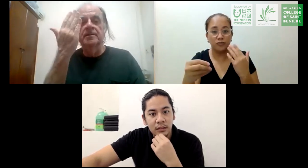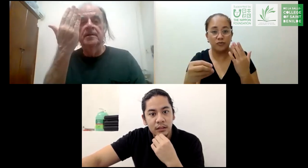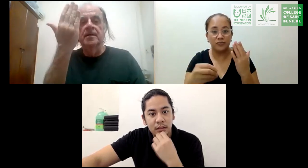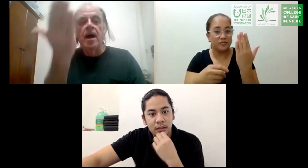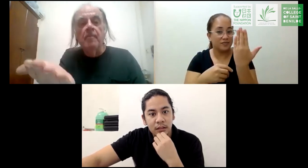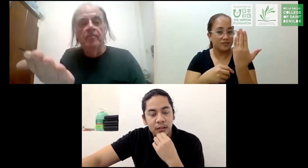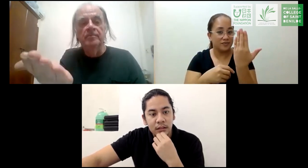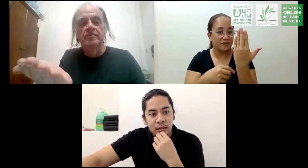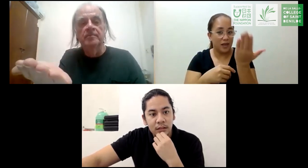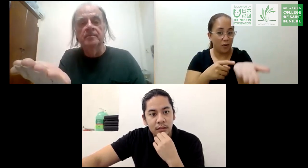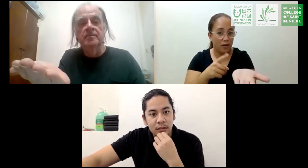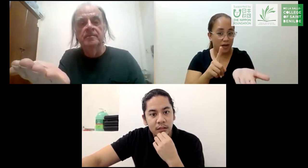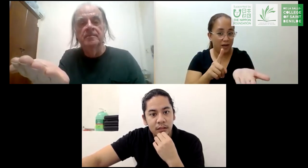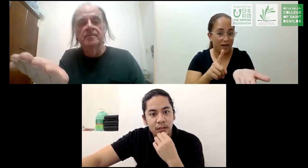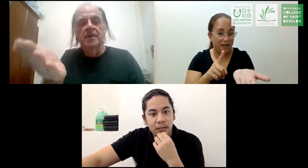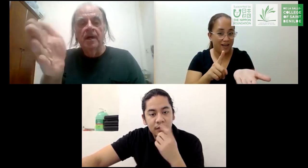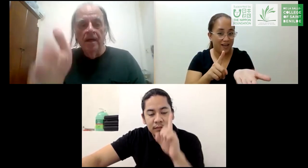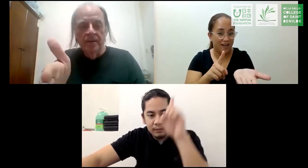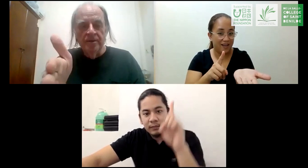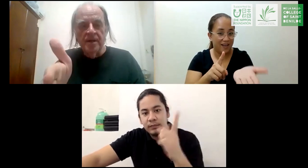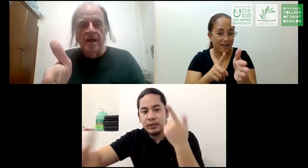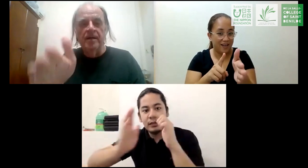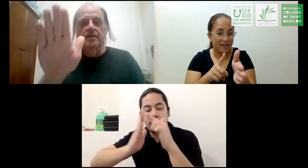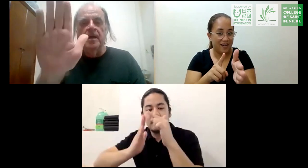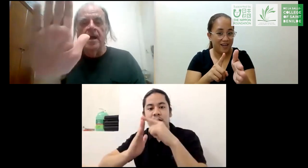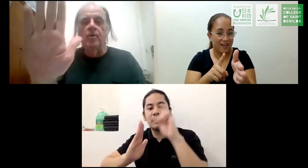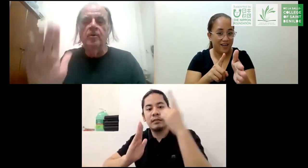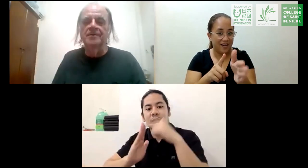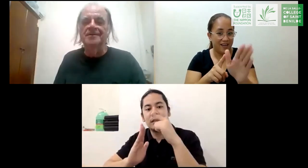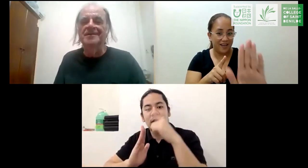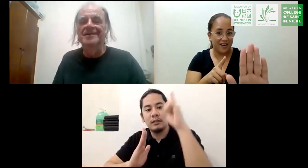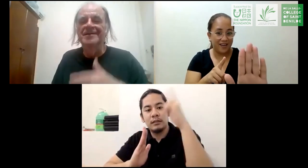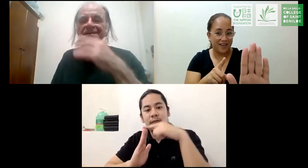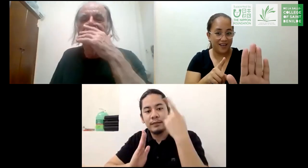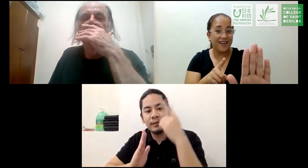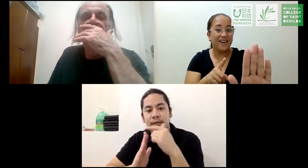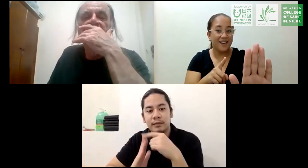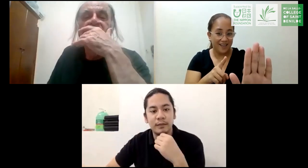in, up, to the side, outward.